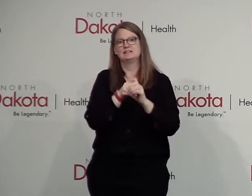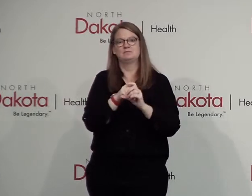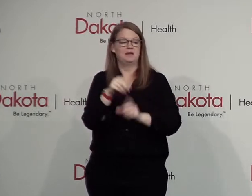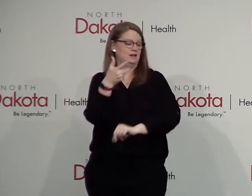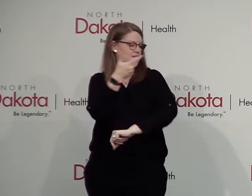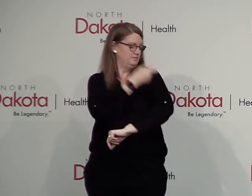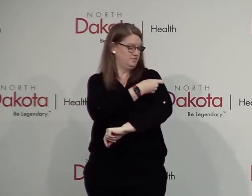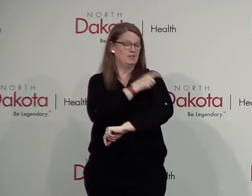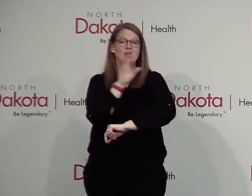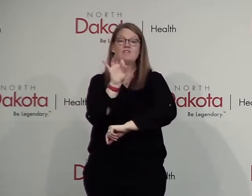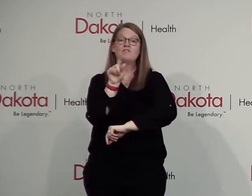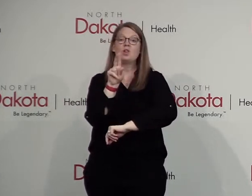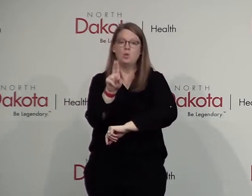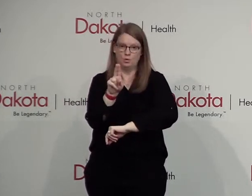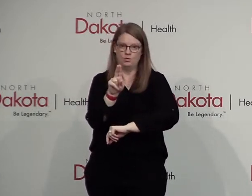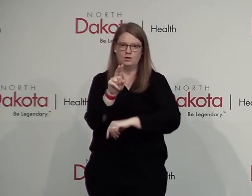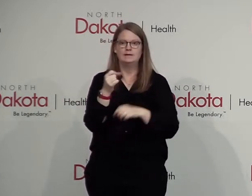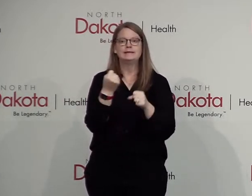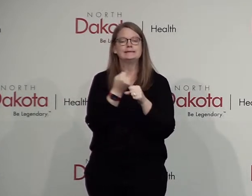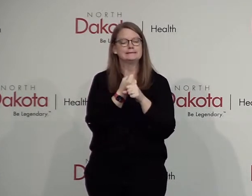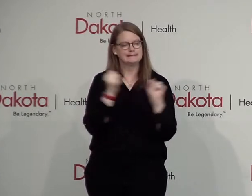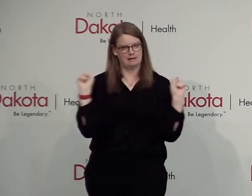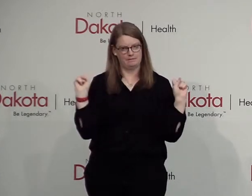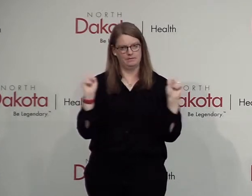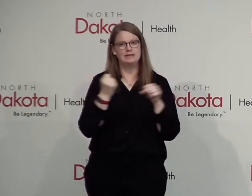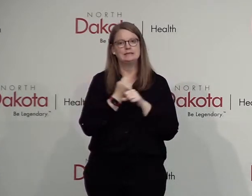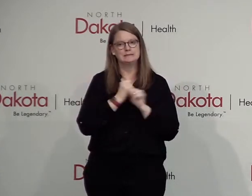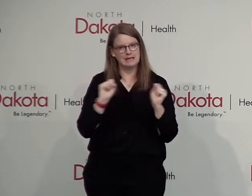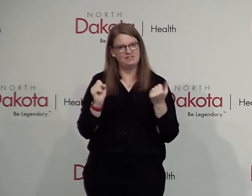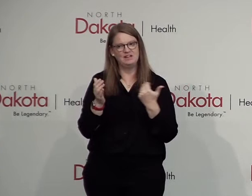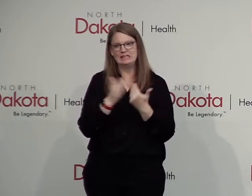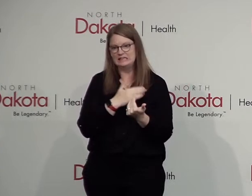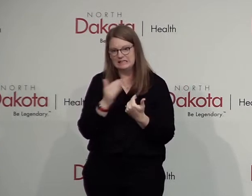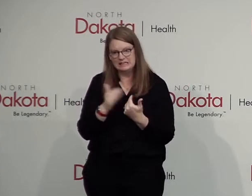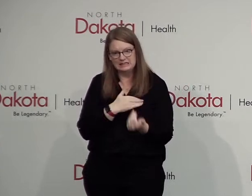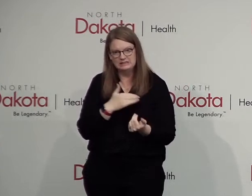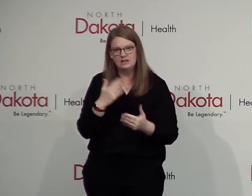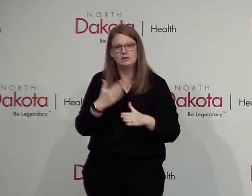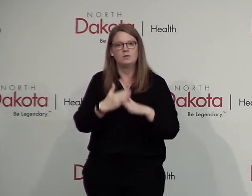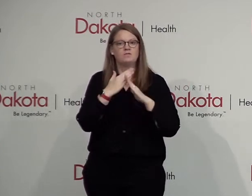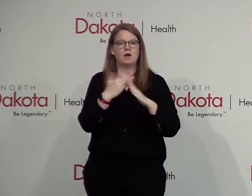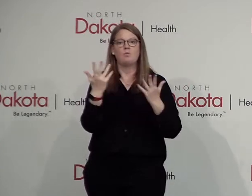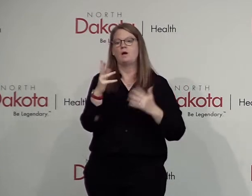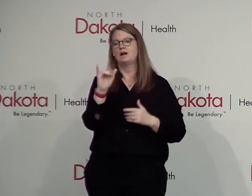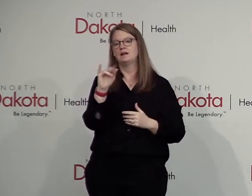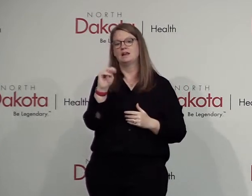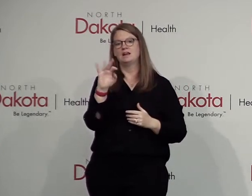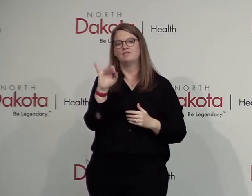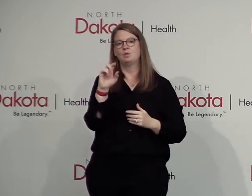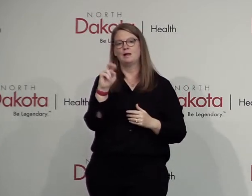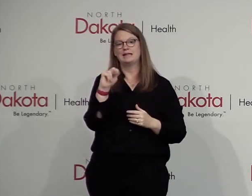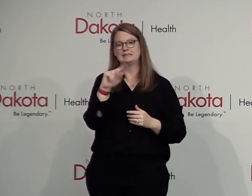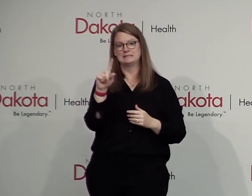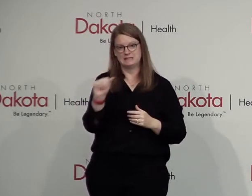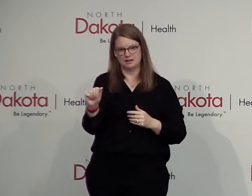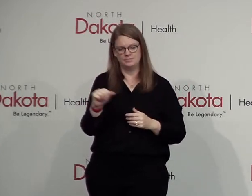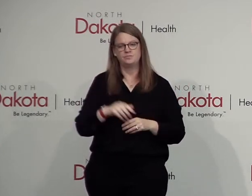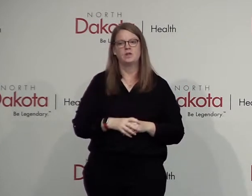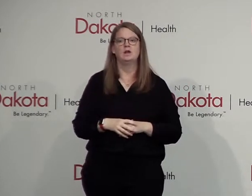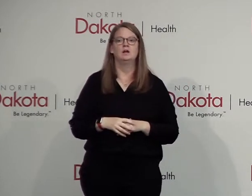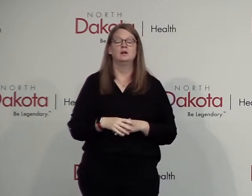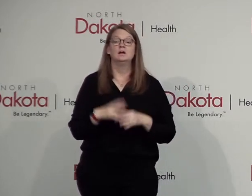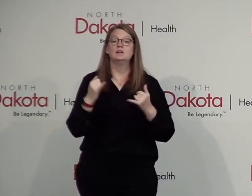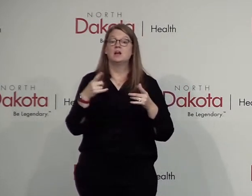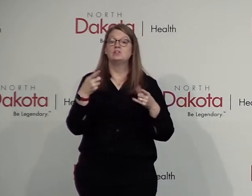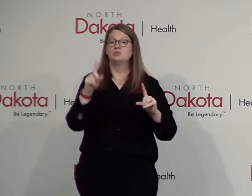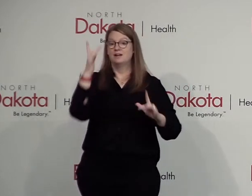as the safest and easiest way to present yourself and your loved ones from getting influenza. And as you often heard during